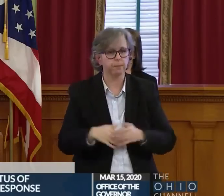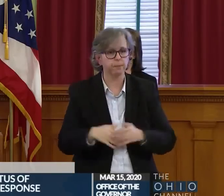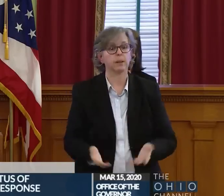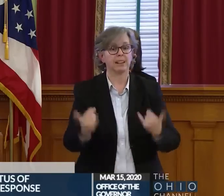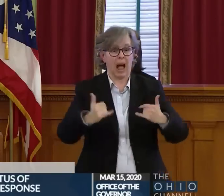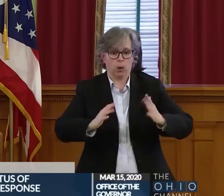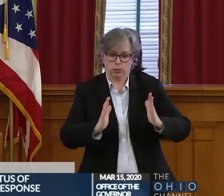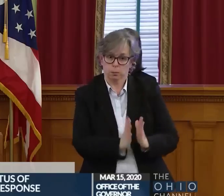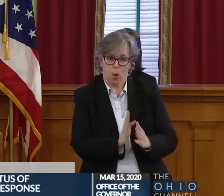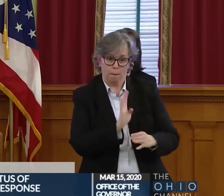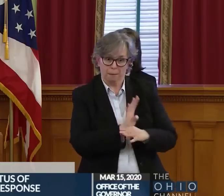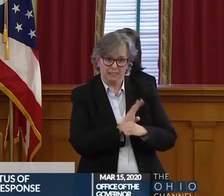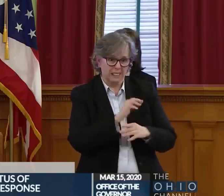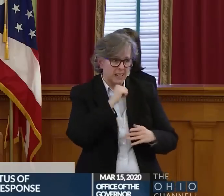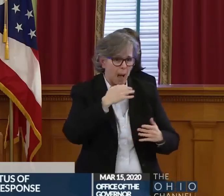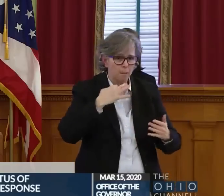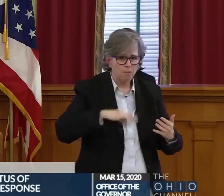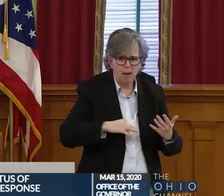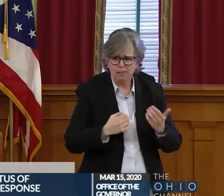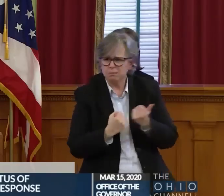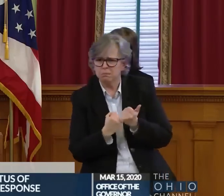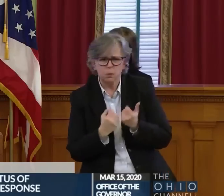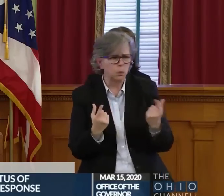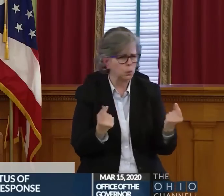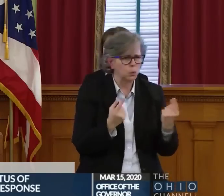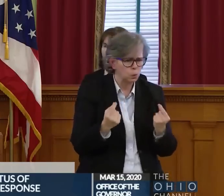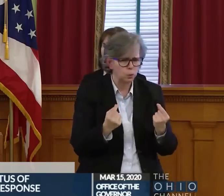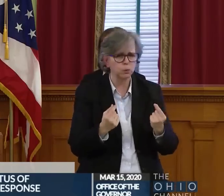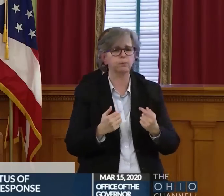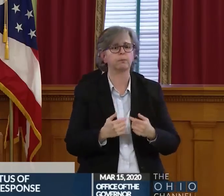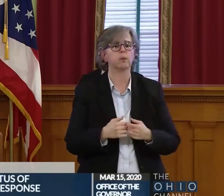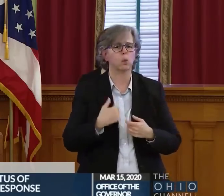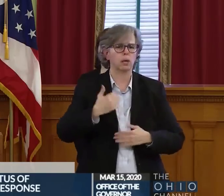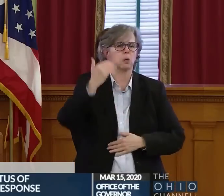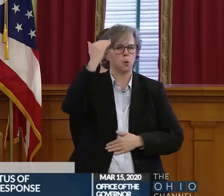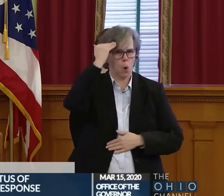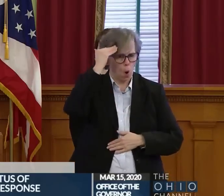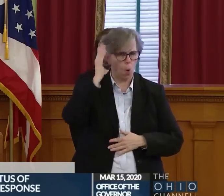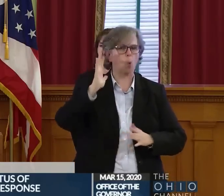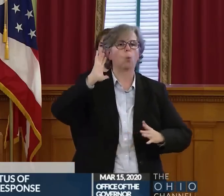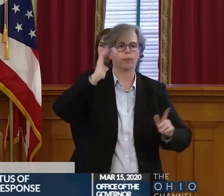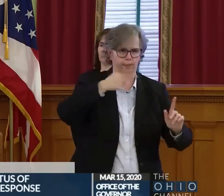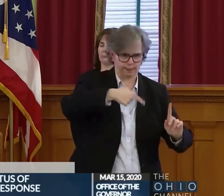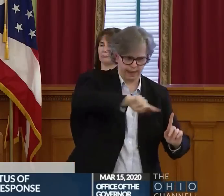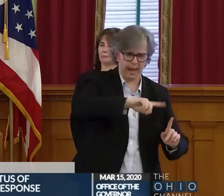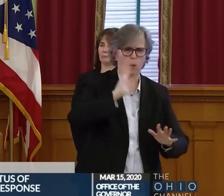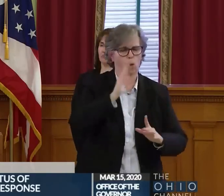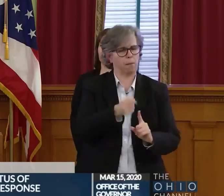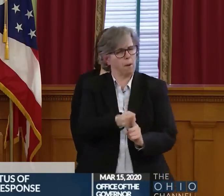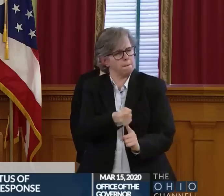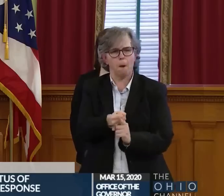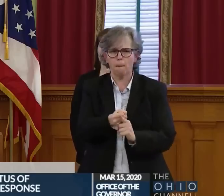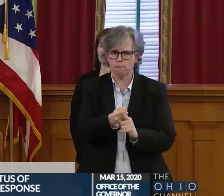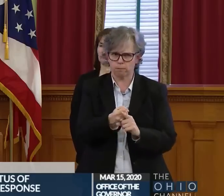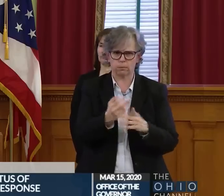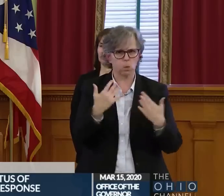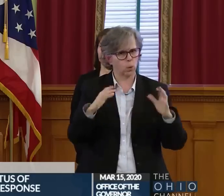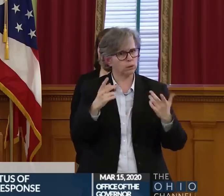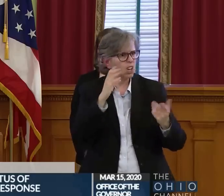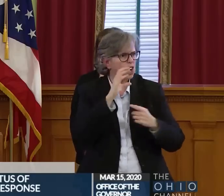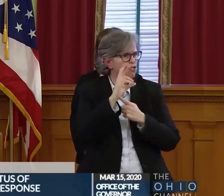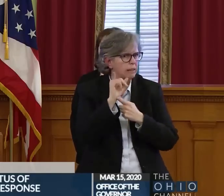not-for-profit. Recognizing that small businesses have and will be impacted by this health crisis, the Ohio Development